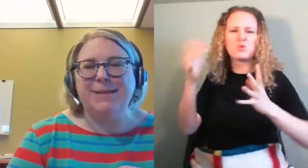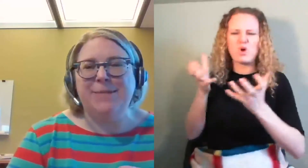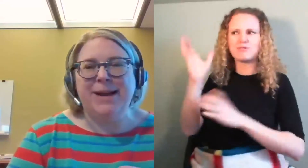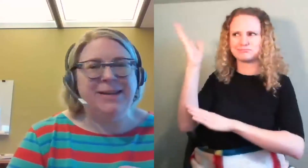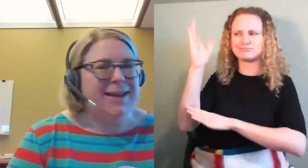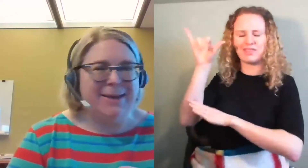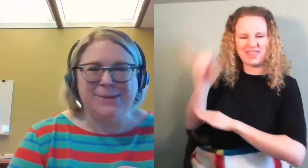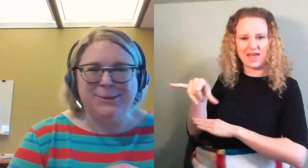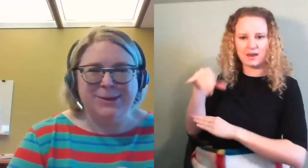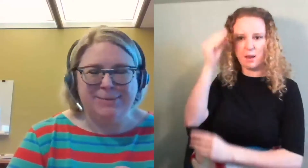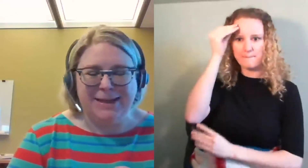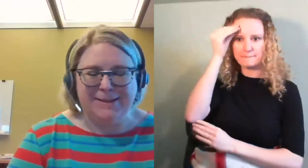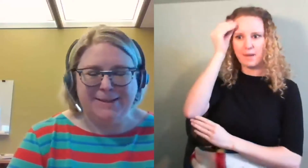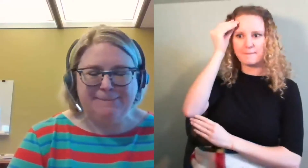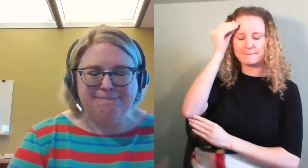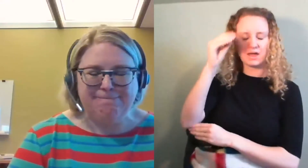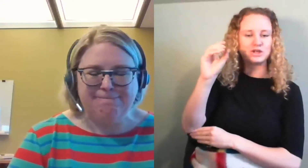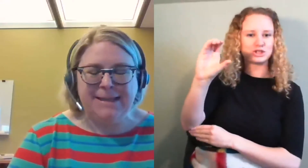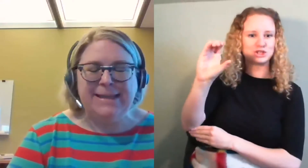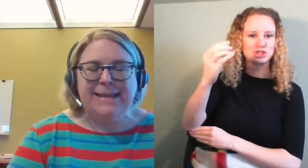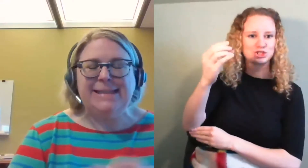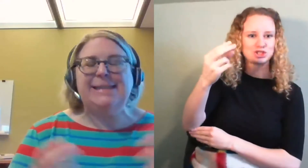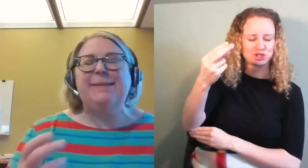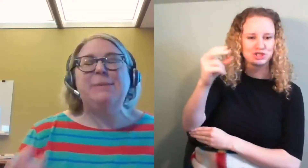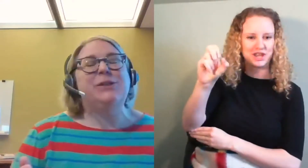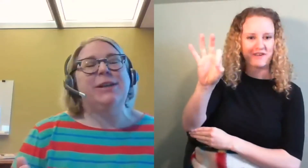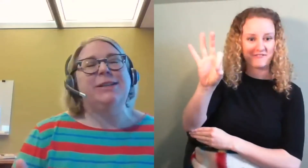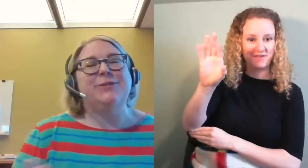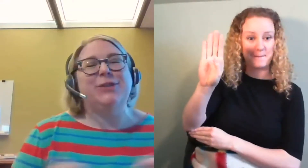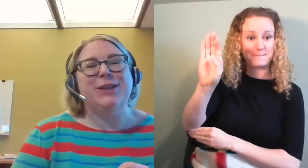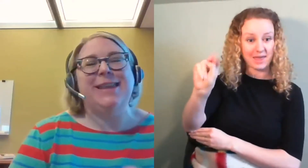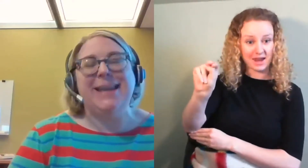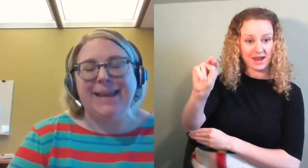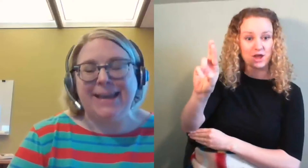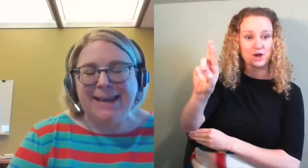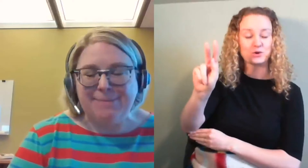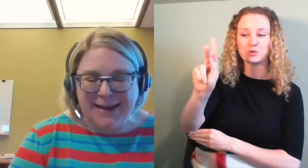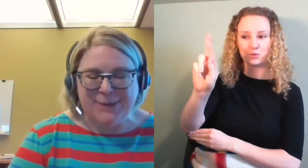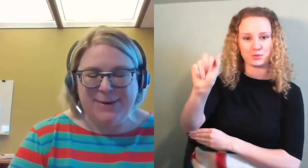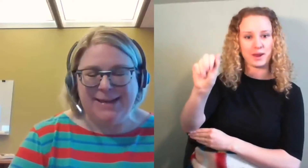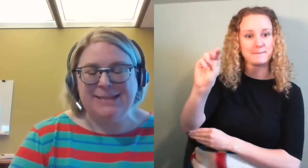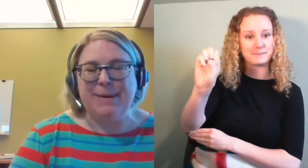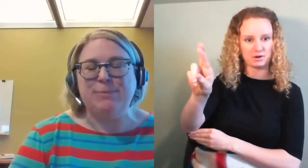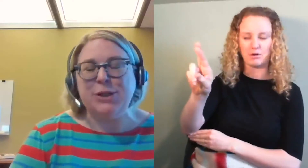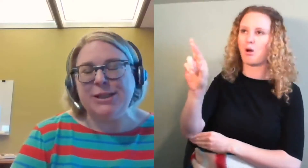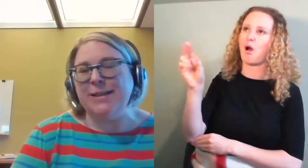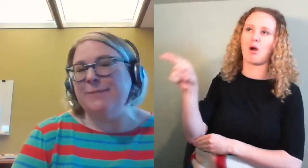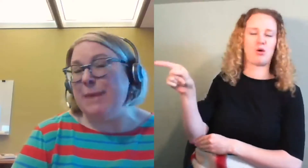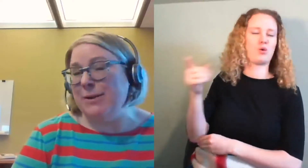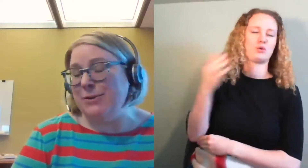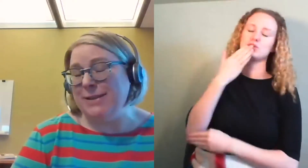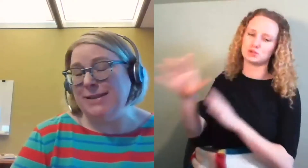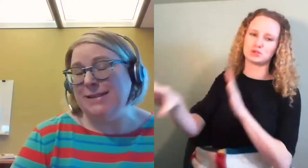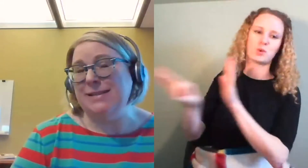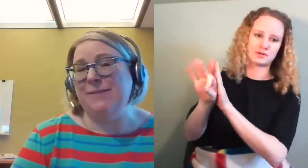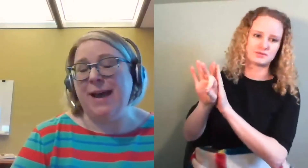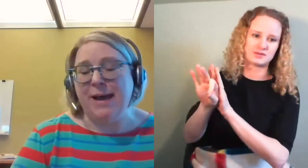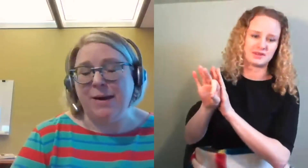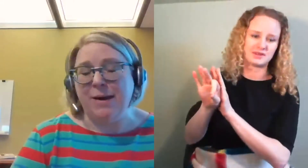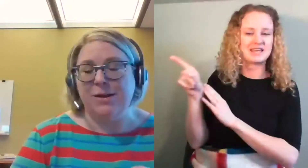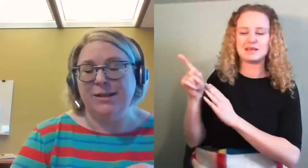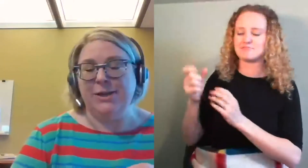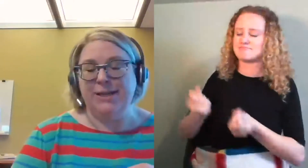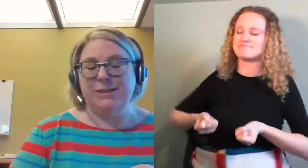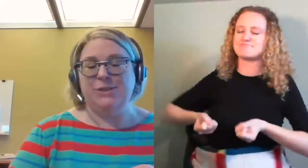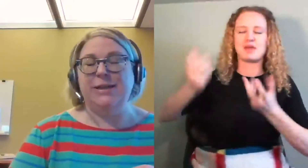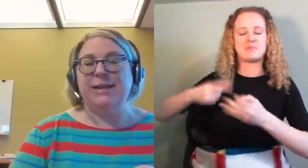Kramer came to mind absolutely immediately. He's demonstrated divergent thinking in many ways by pushing the boundaries of